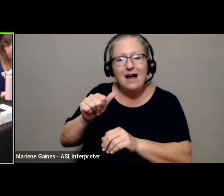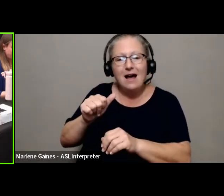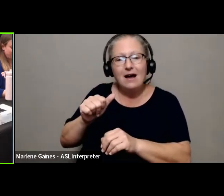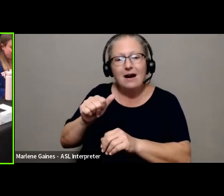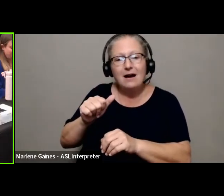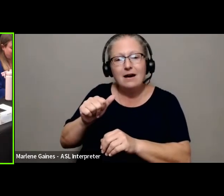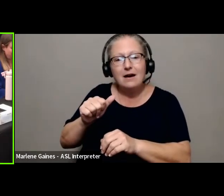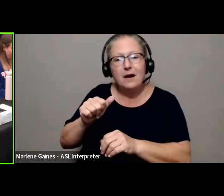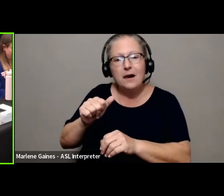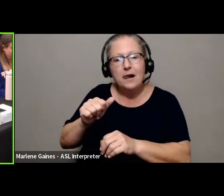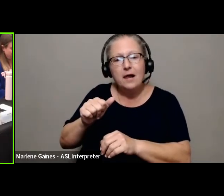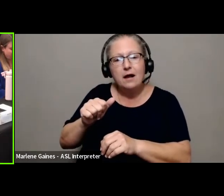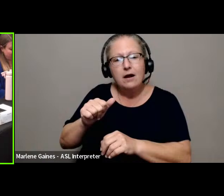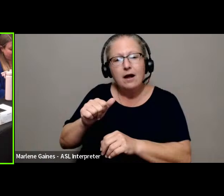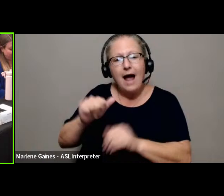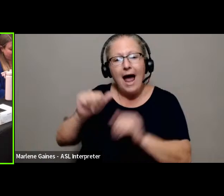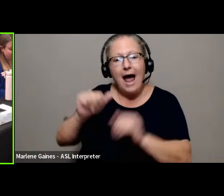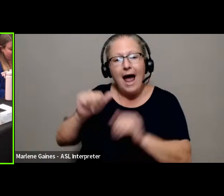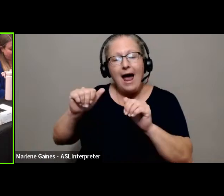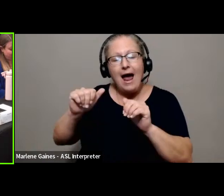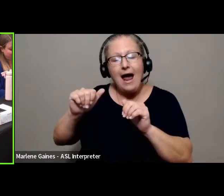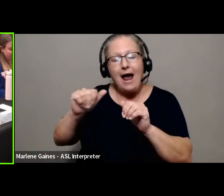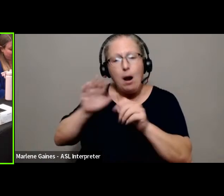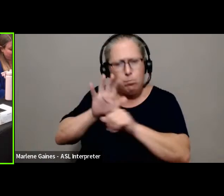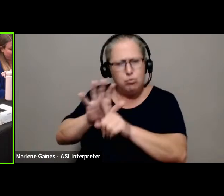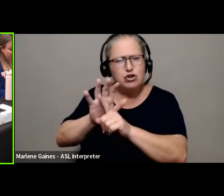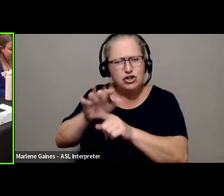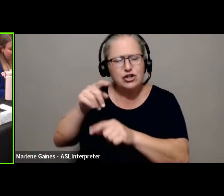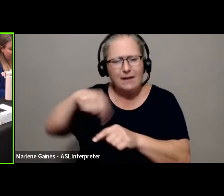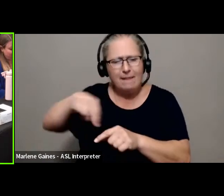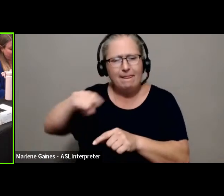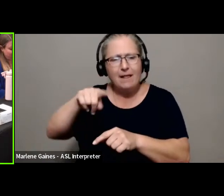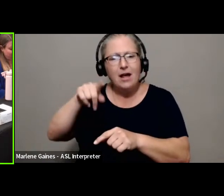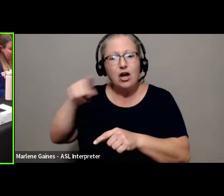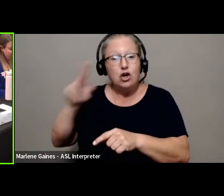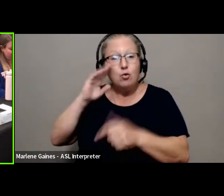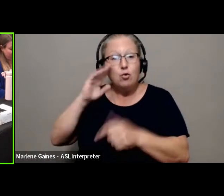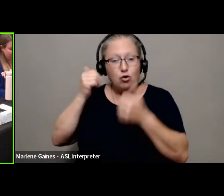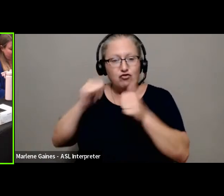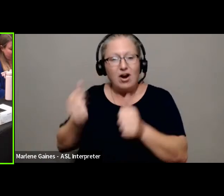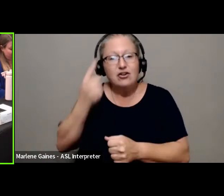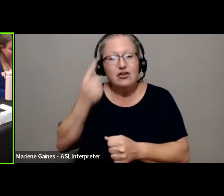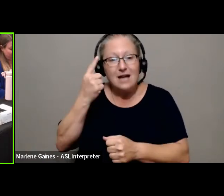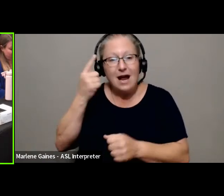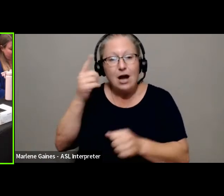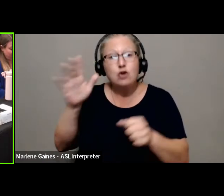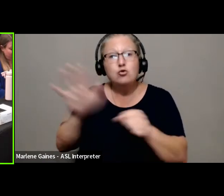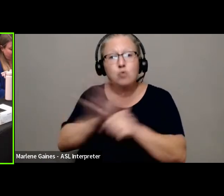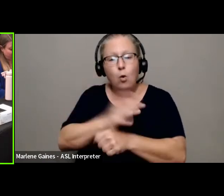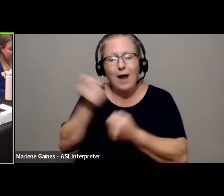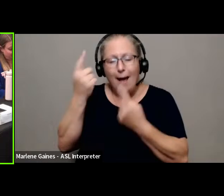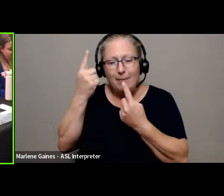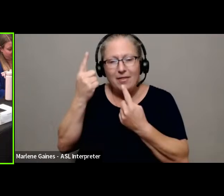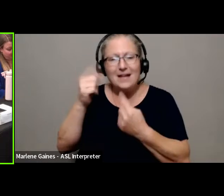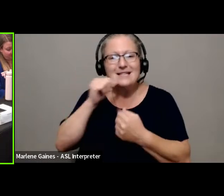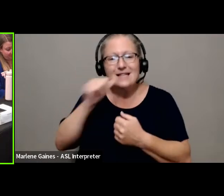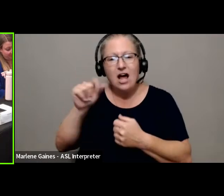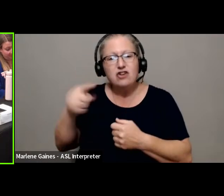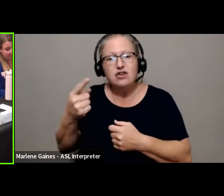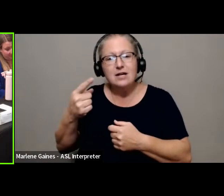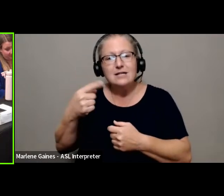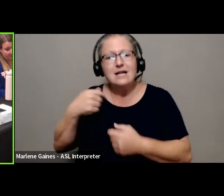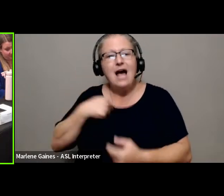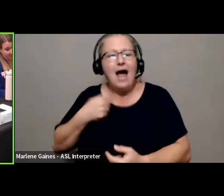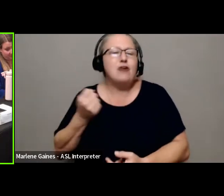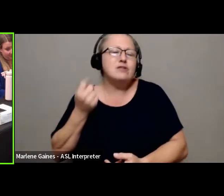But I mean, keep pushing this, you're really going to try to understand total empathy, where it's not just,